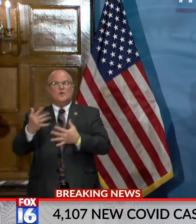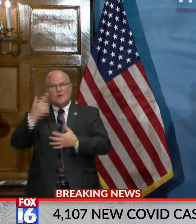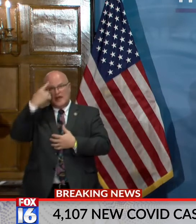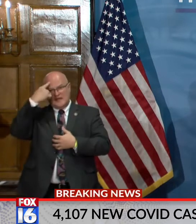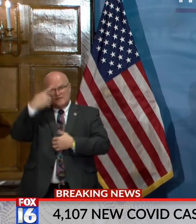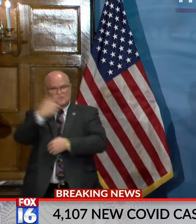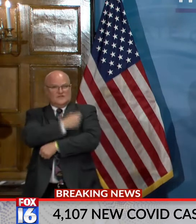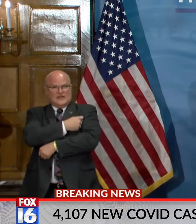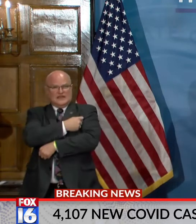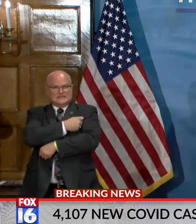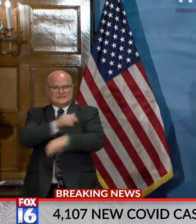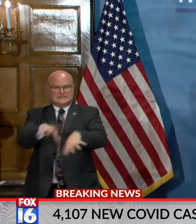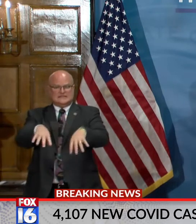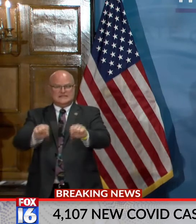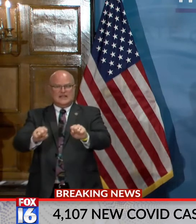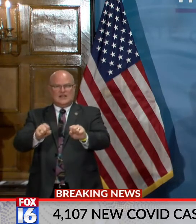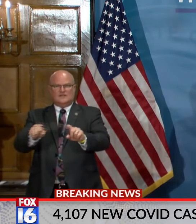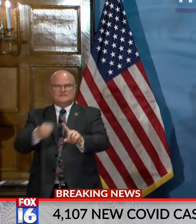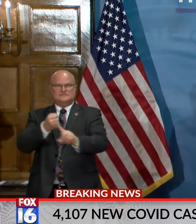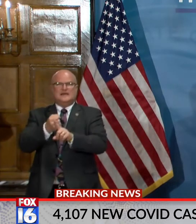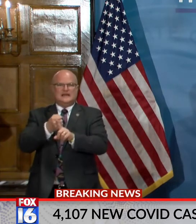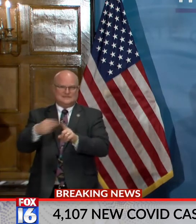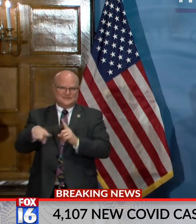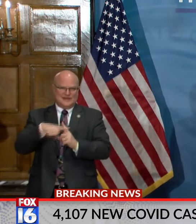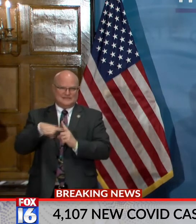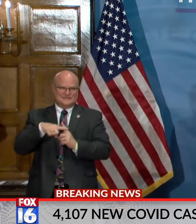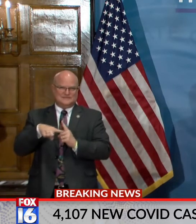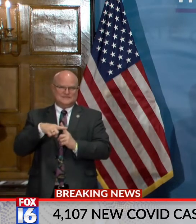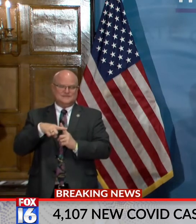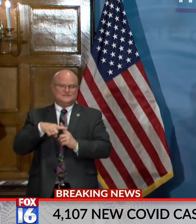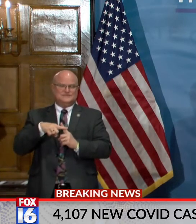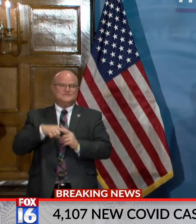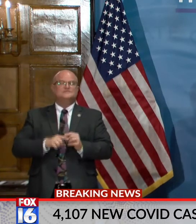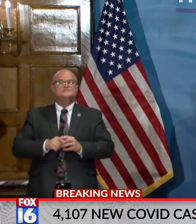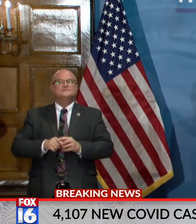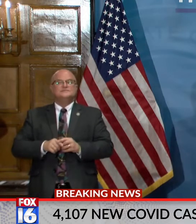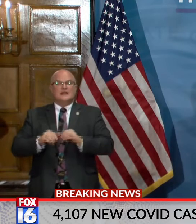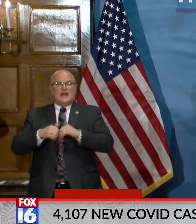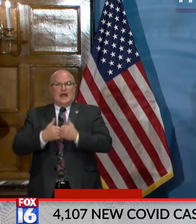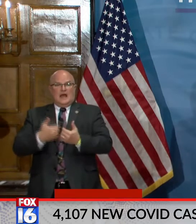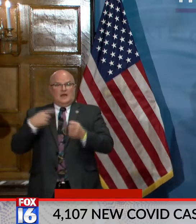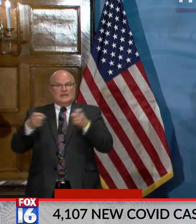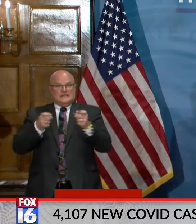of the vaccine to impact us in a positive manner. How are we